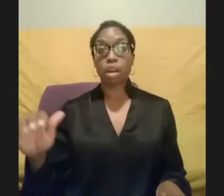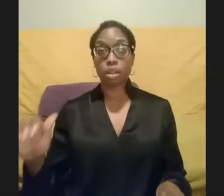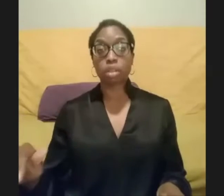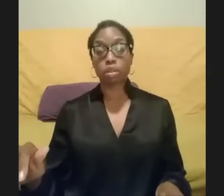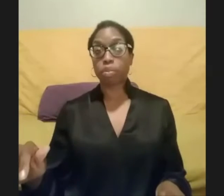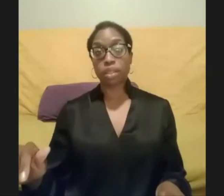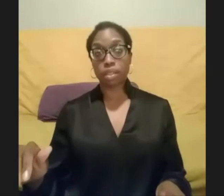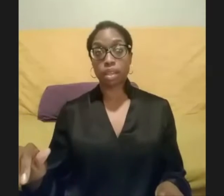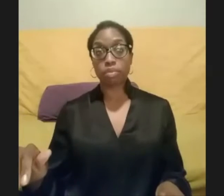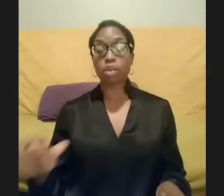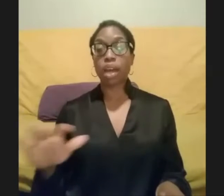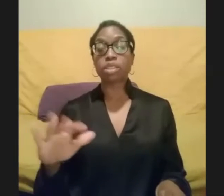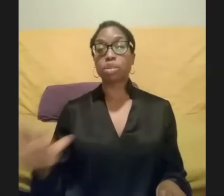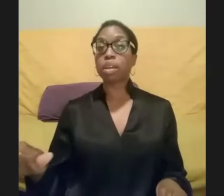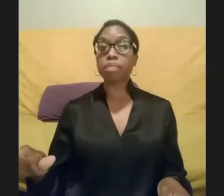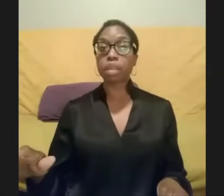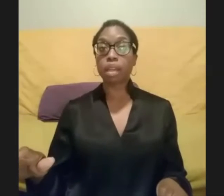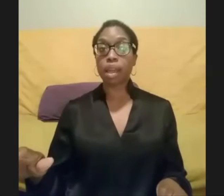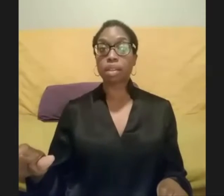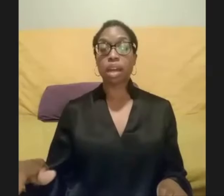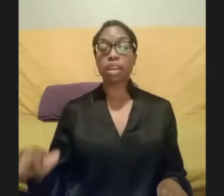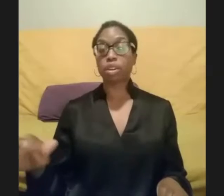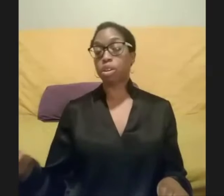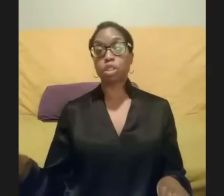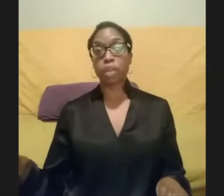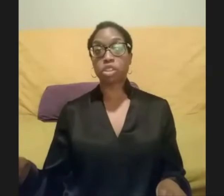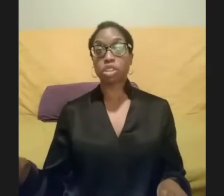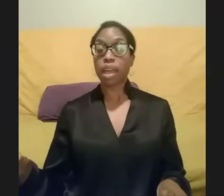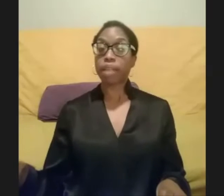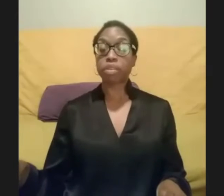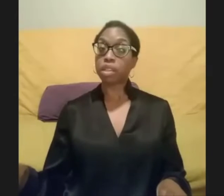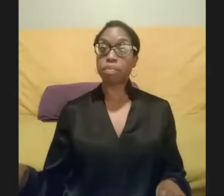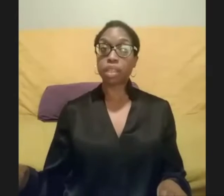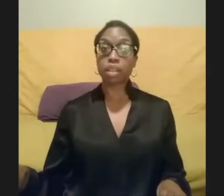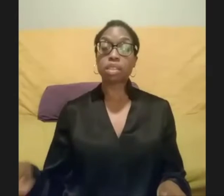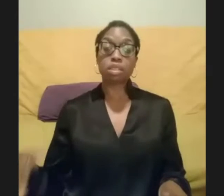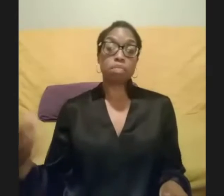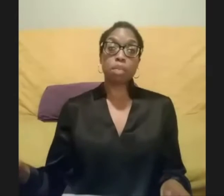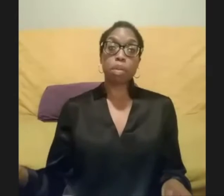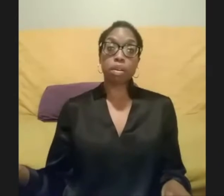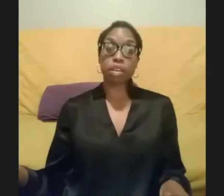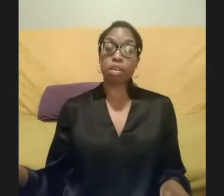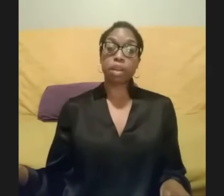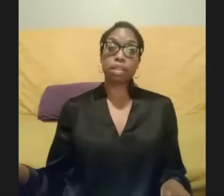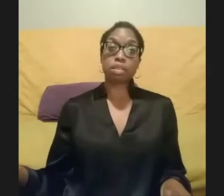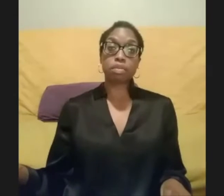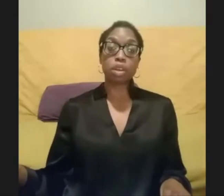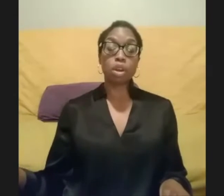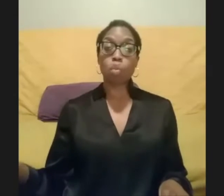good clinical breast exam. So I do them and I encourage patients to have them done because it's, to me, part of a comprehensive